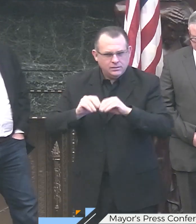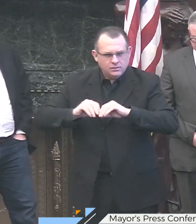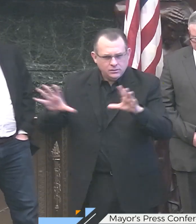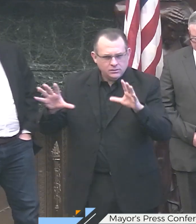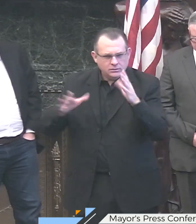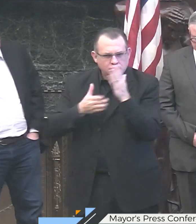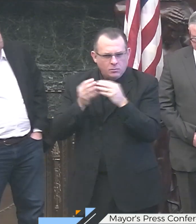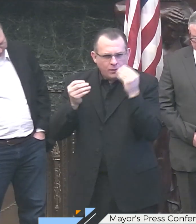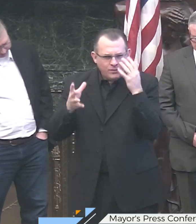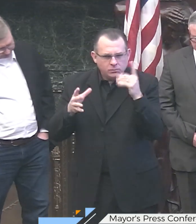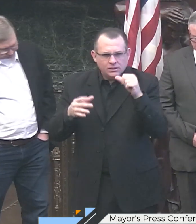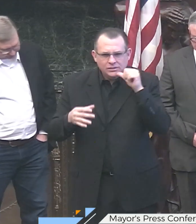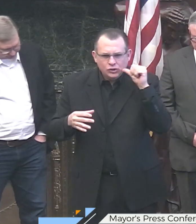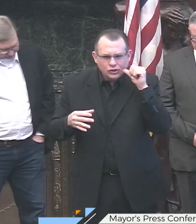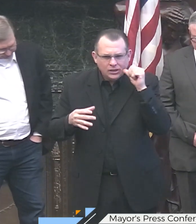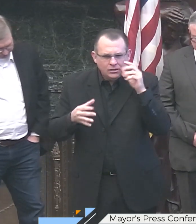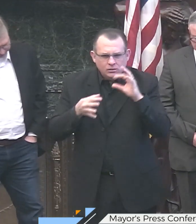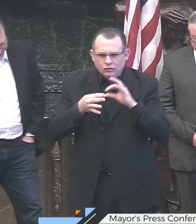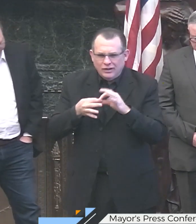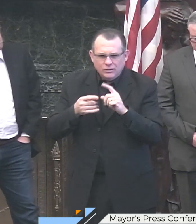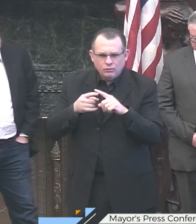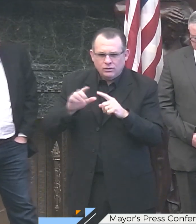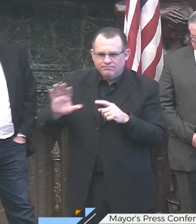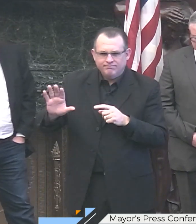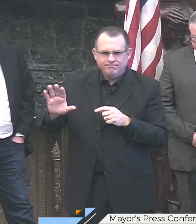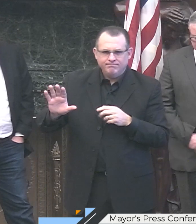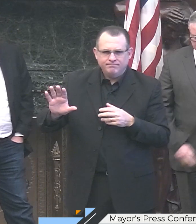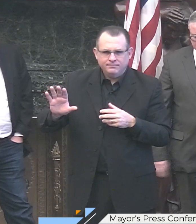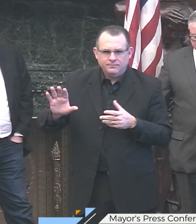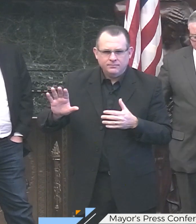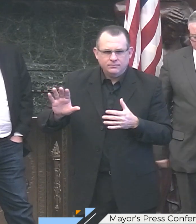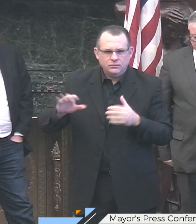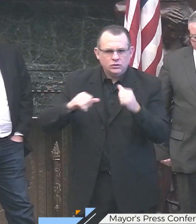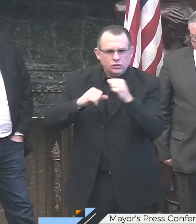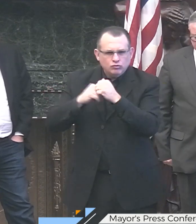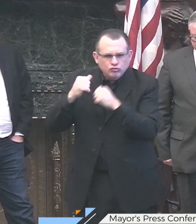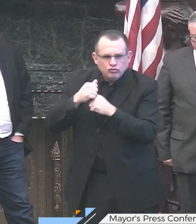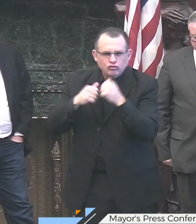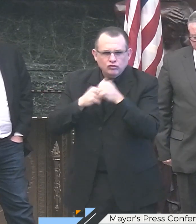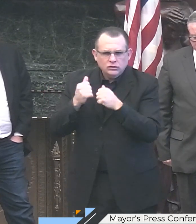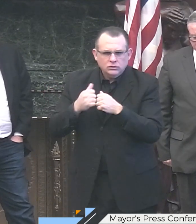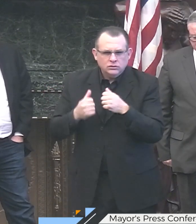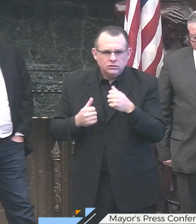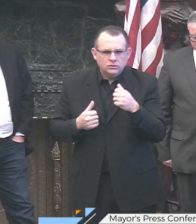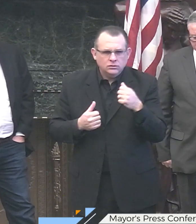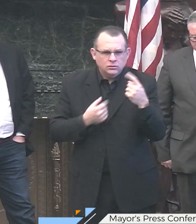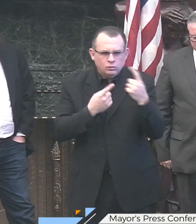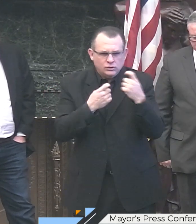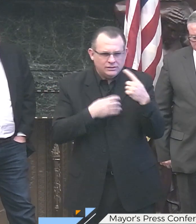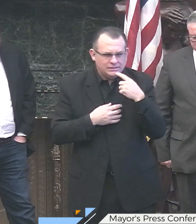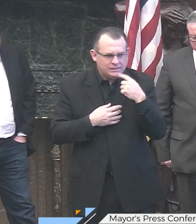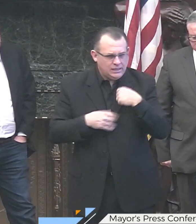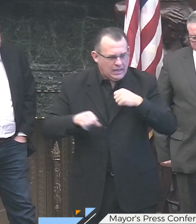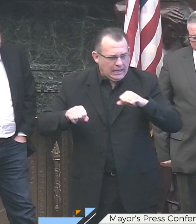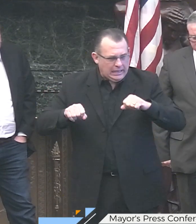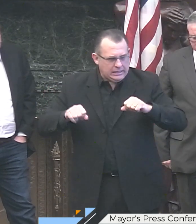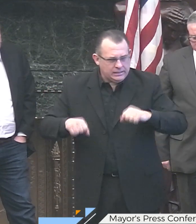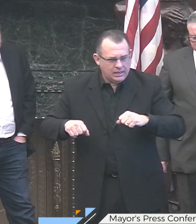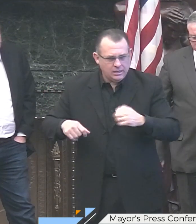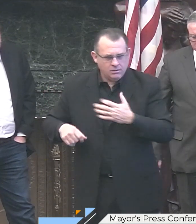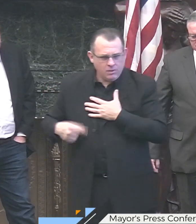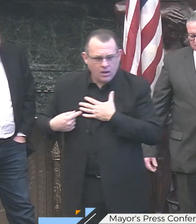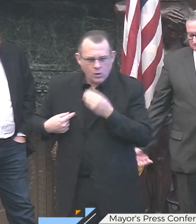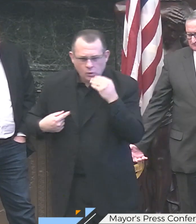yesterday where, they were kind of responding to questions they get a lot. And one of them was, can I complete my residential